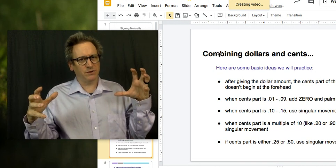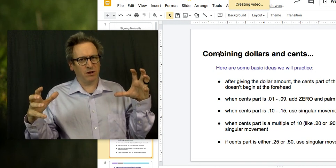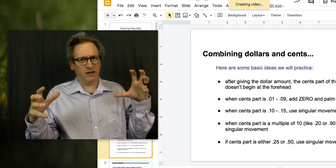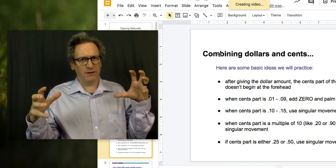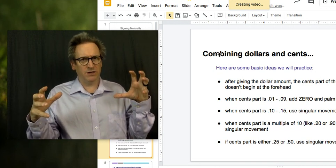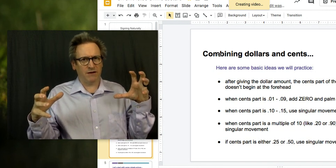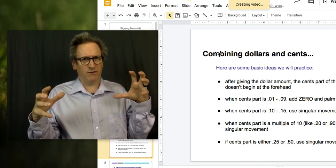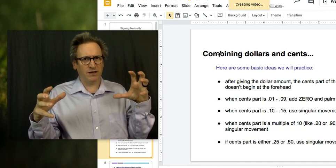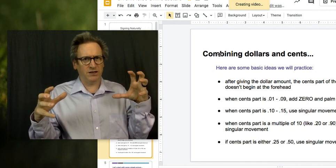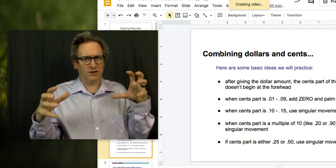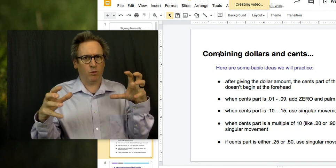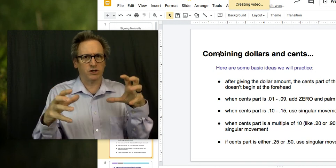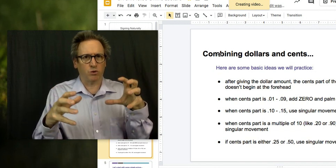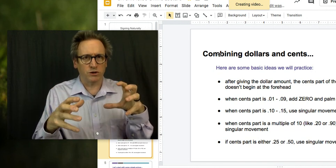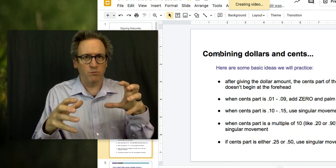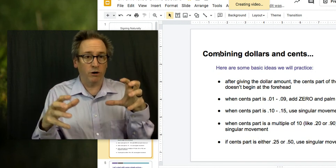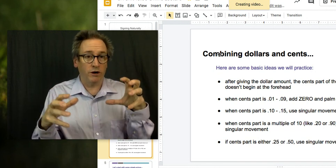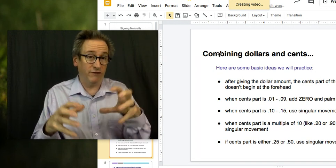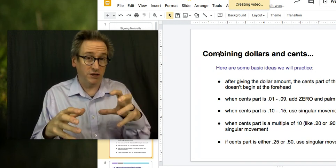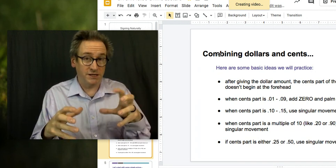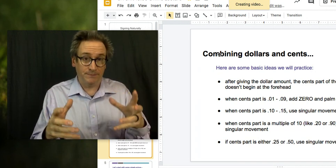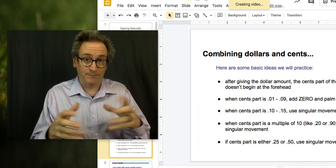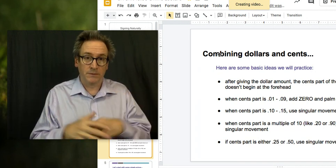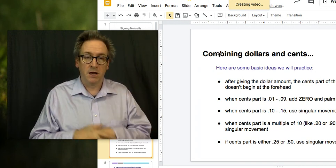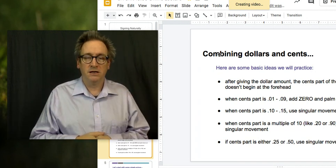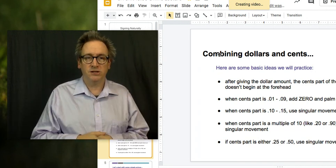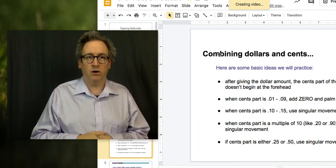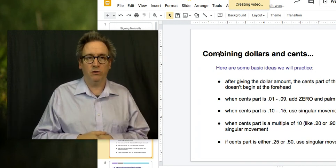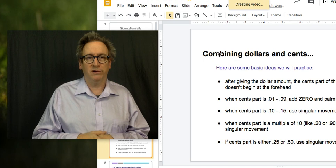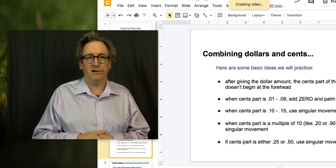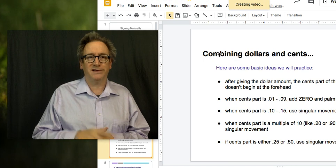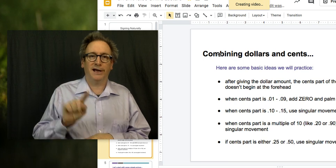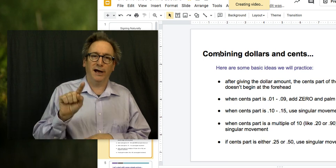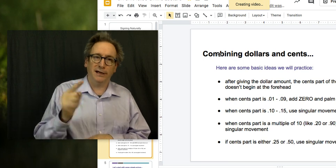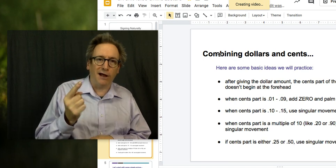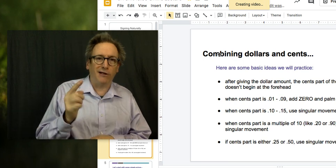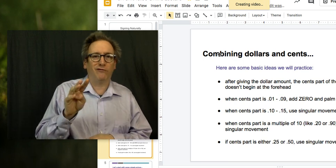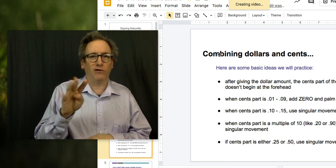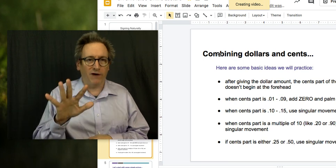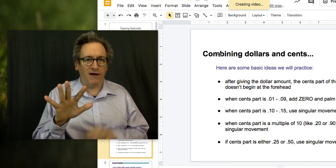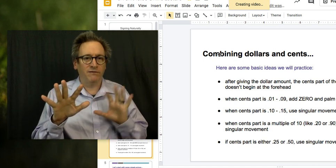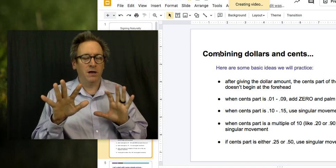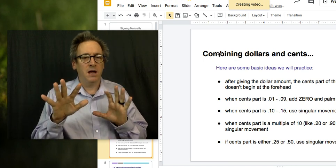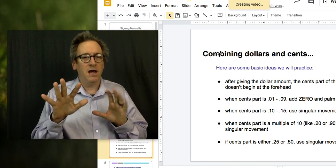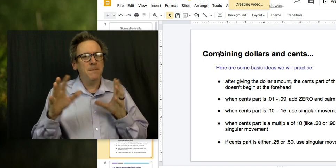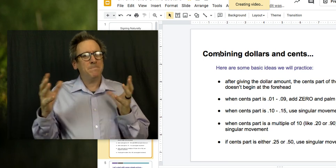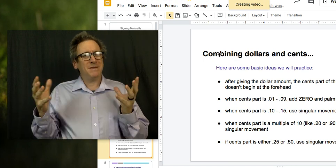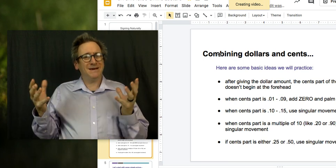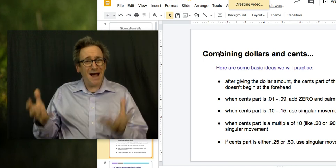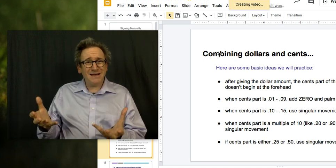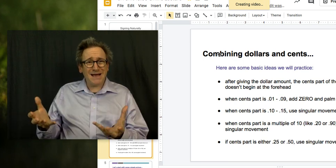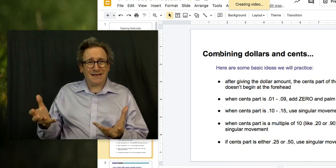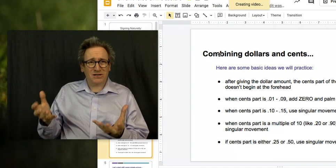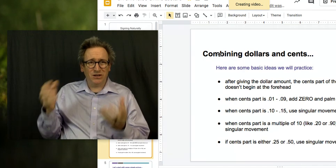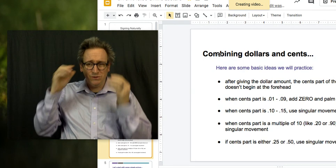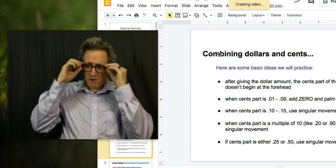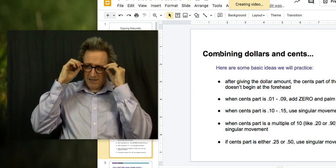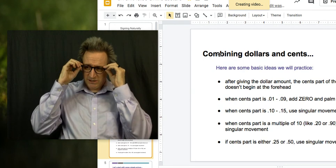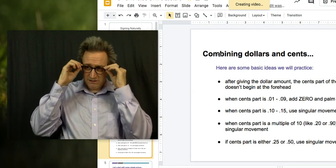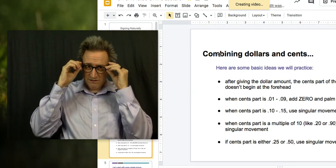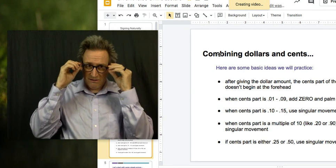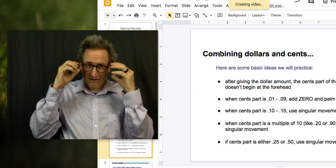notice, with all language, everything works towards more efficiency. So it's like $1.45. Context